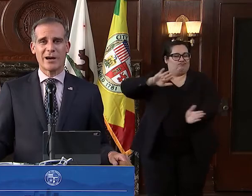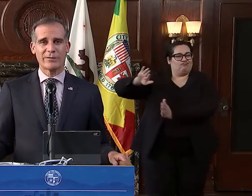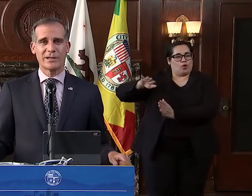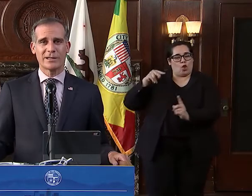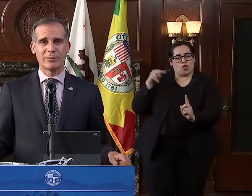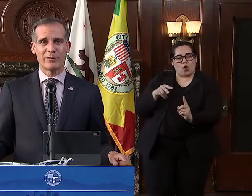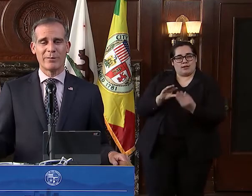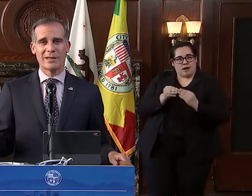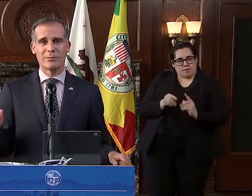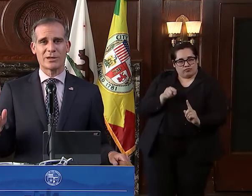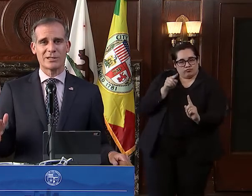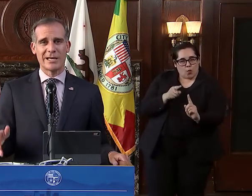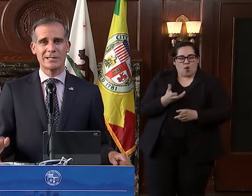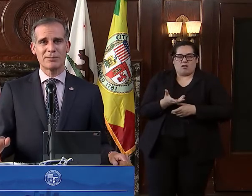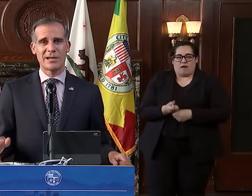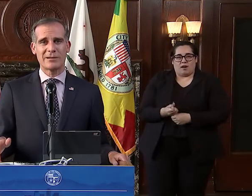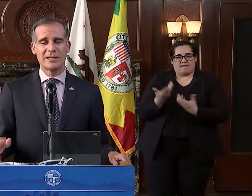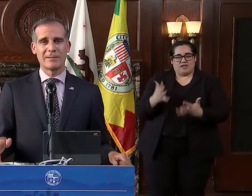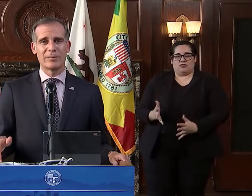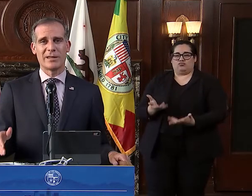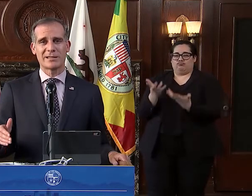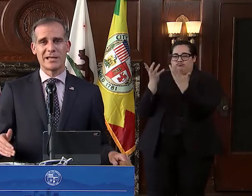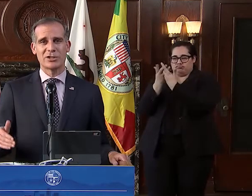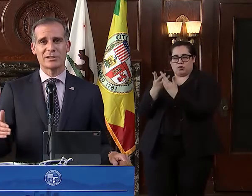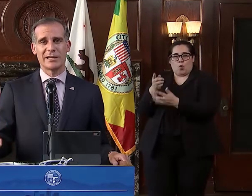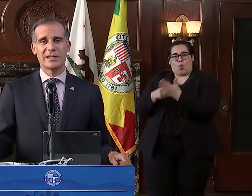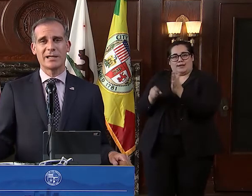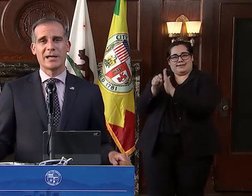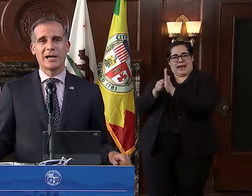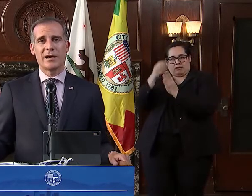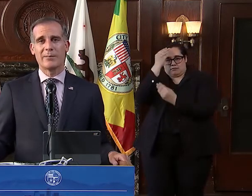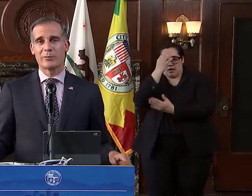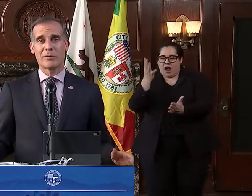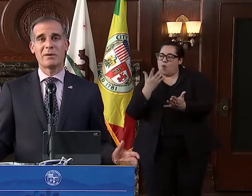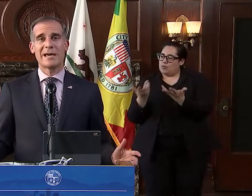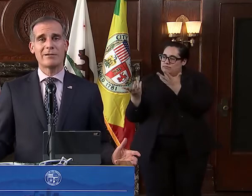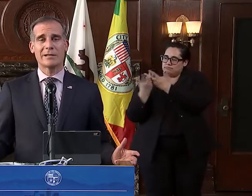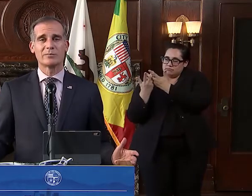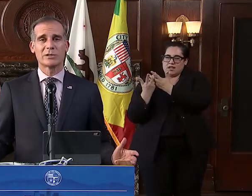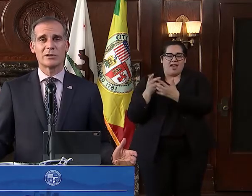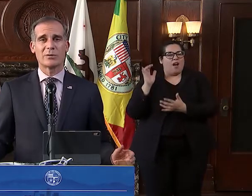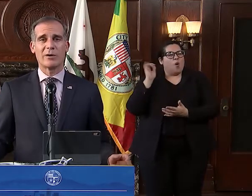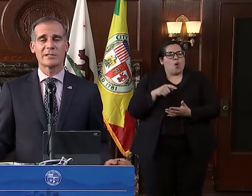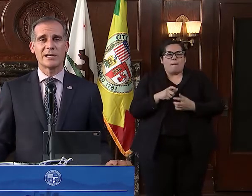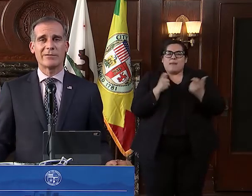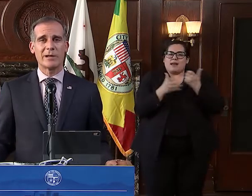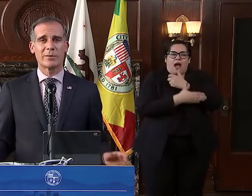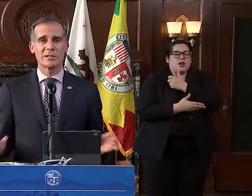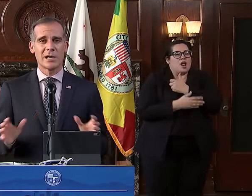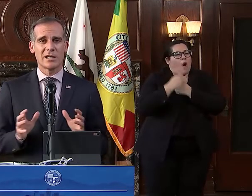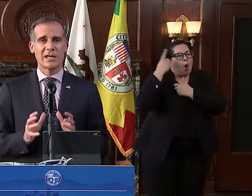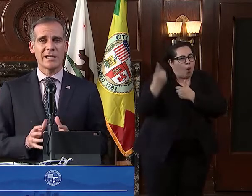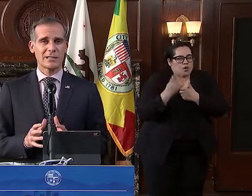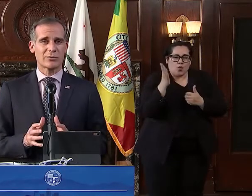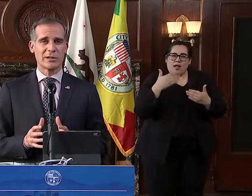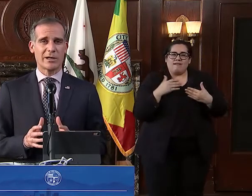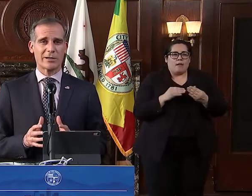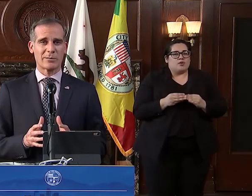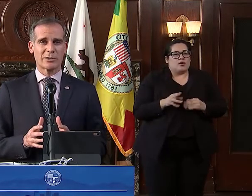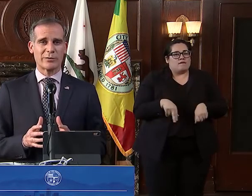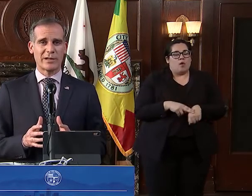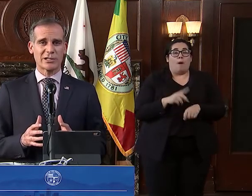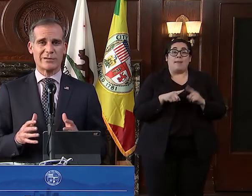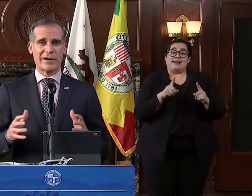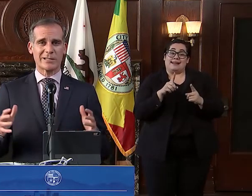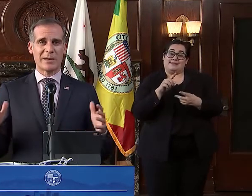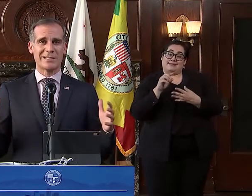very confident that we've met what the state has put out, that's nation leading, and we're a big county, so we're always going to have numbers. The cases really are as